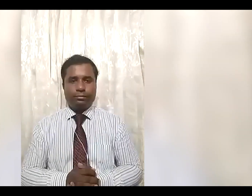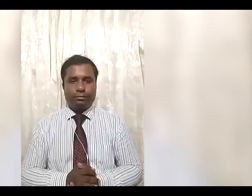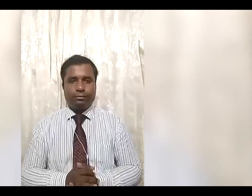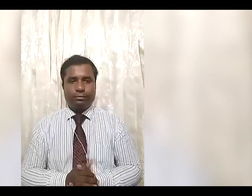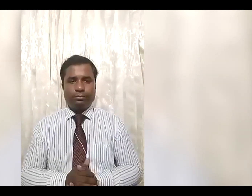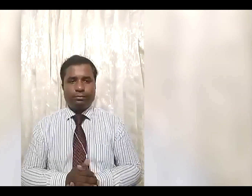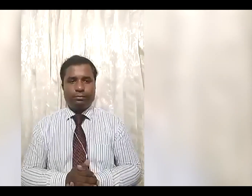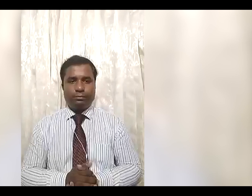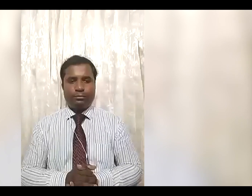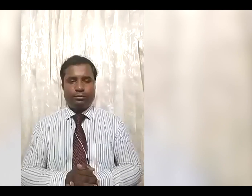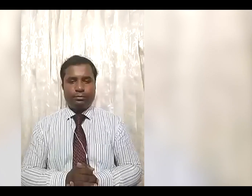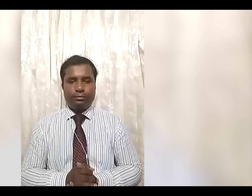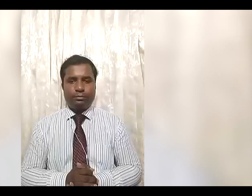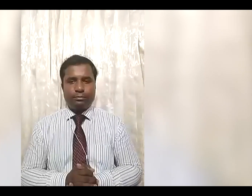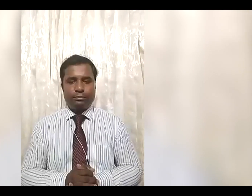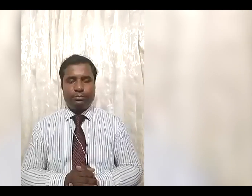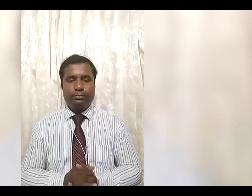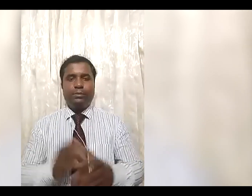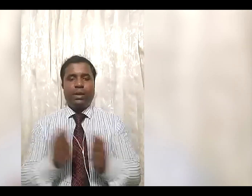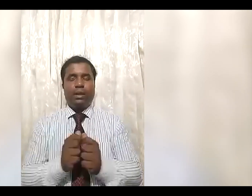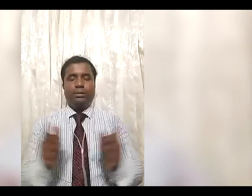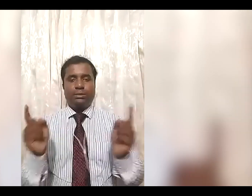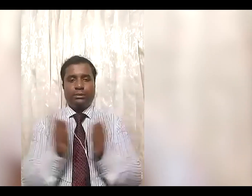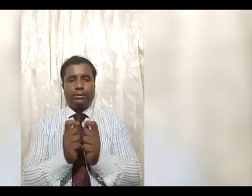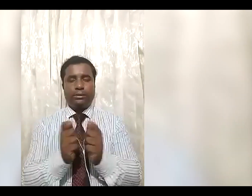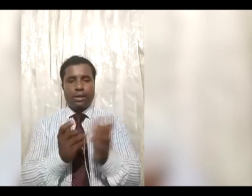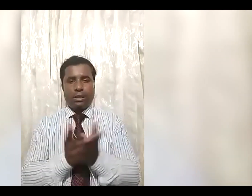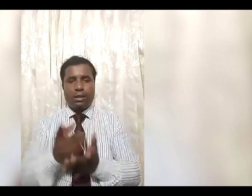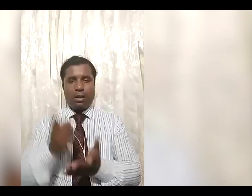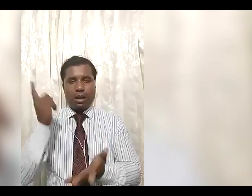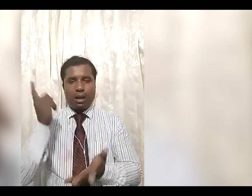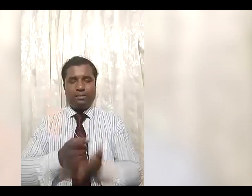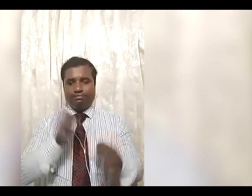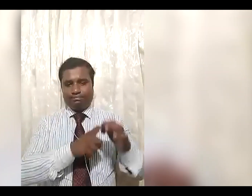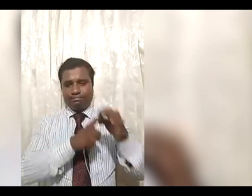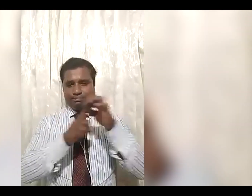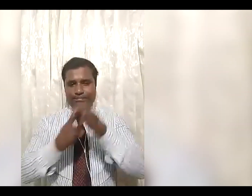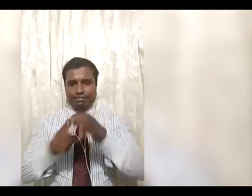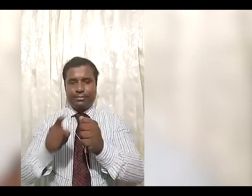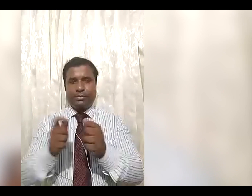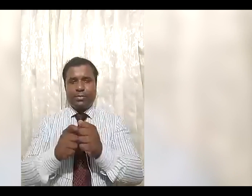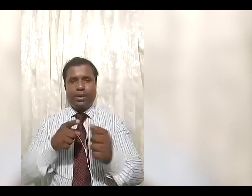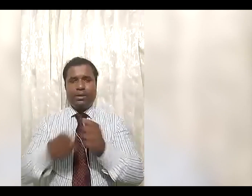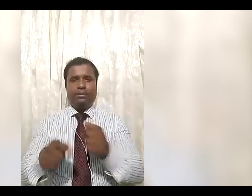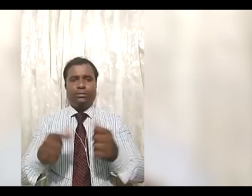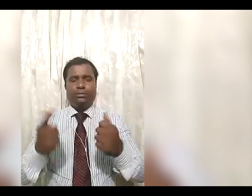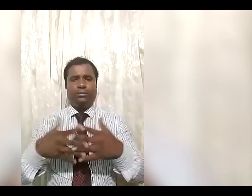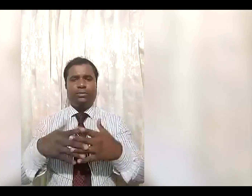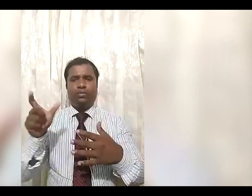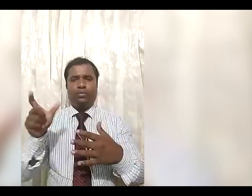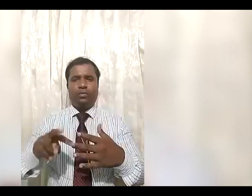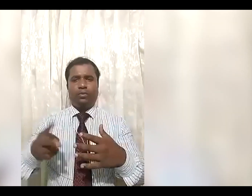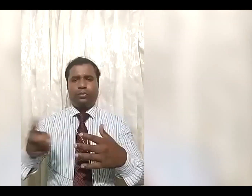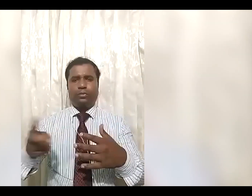also some of the steps the disability community has already advocated for advanced voting measures are now helping everybody, because